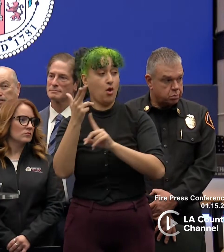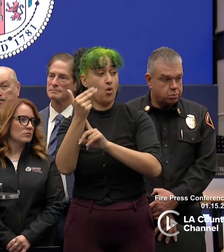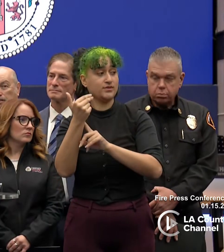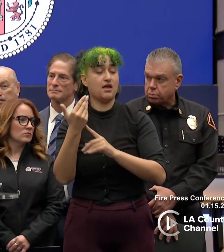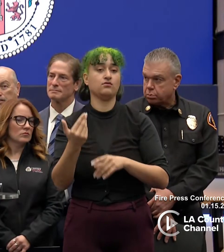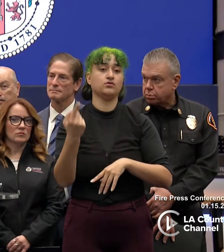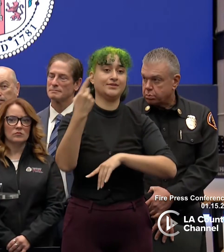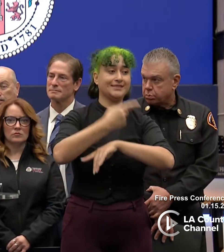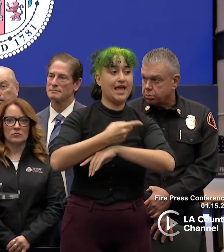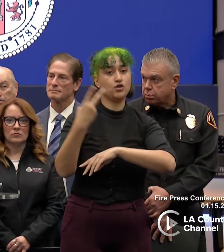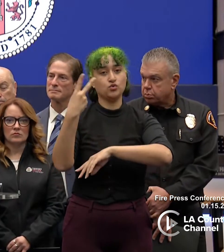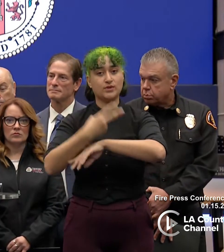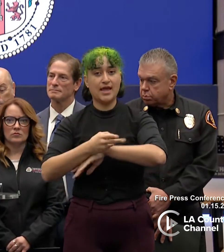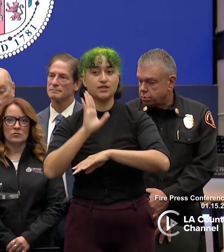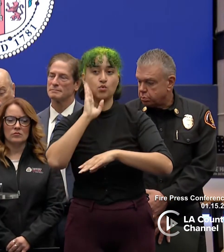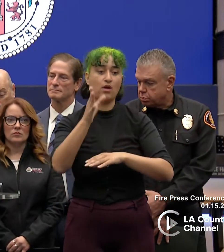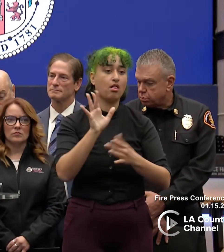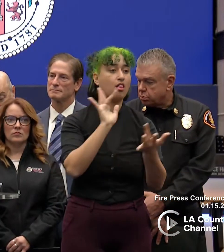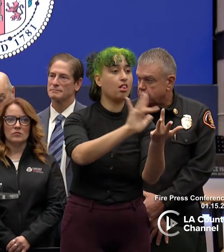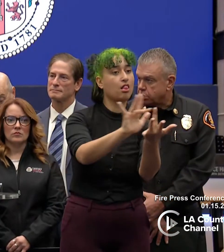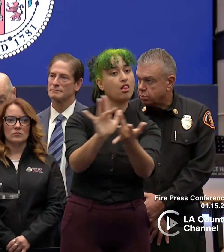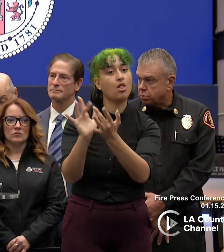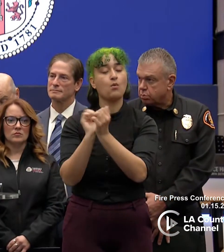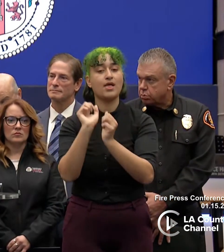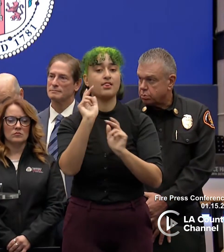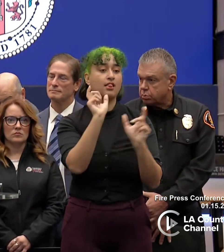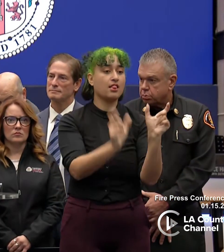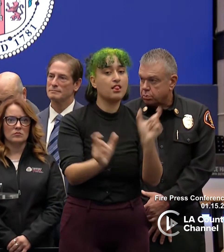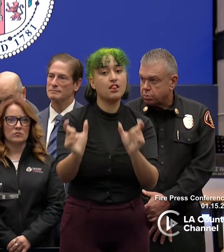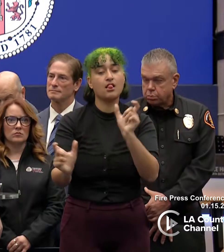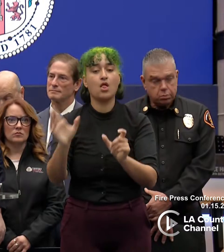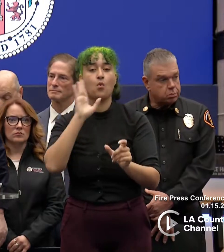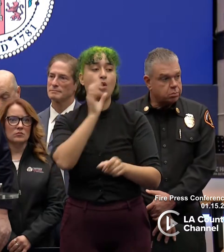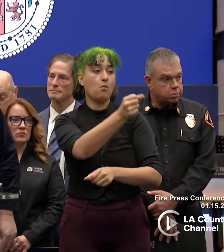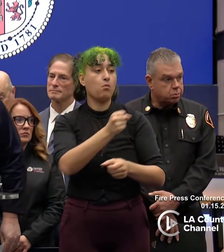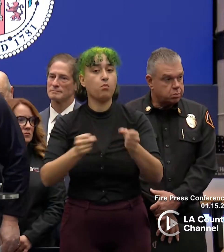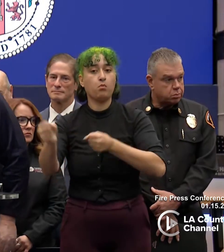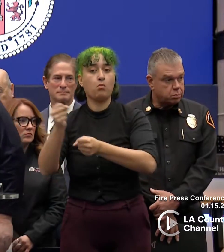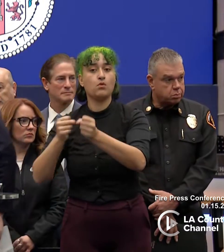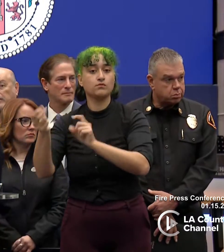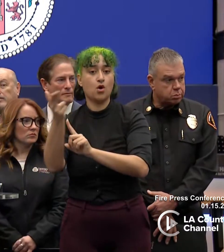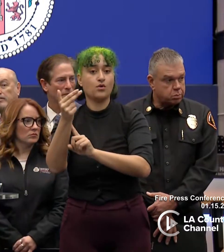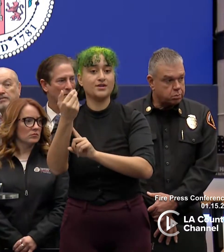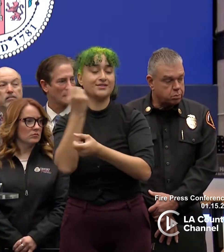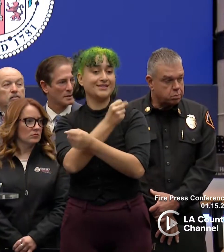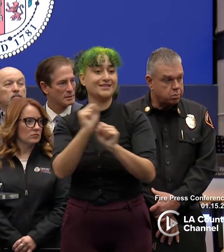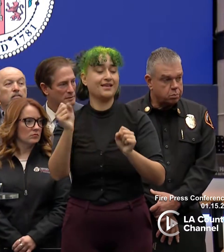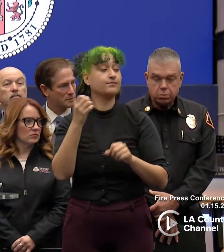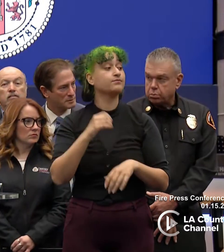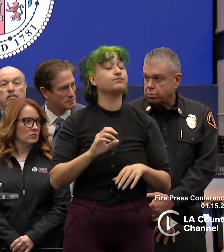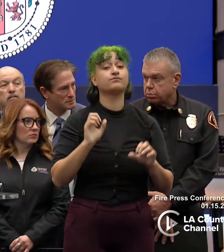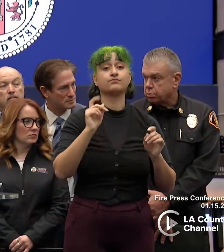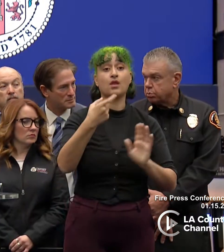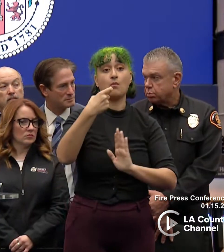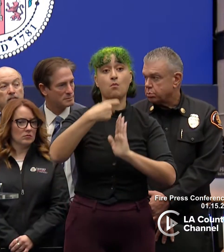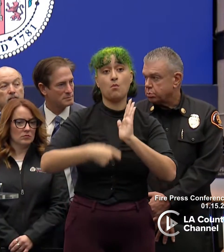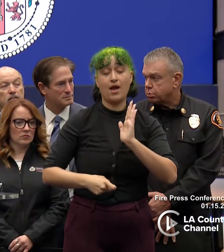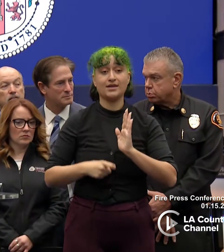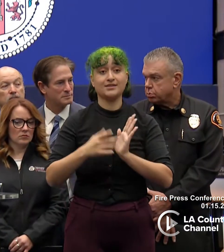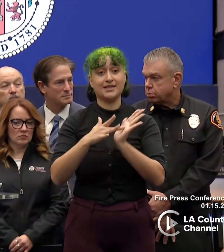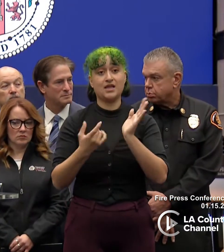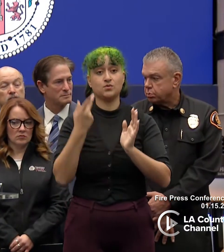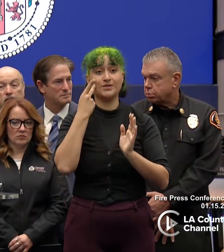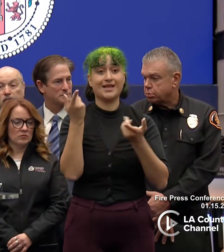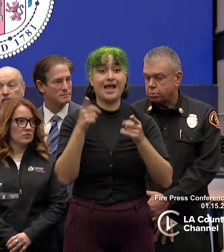day or two to help move people to a better situation than the congregate shelters are in right now. And on the price gouging that we're seeing happening